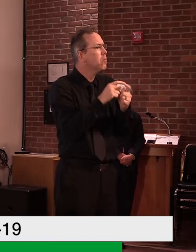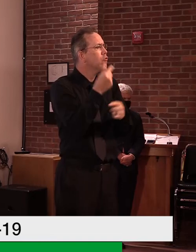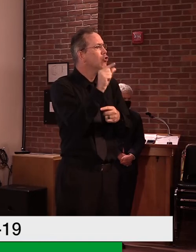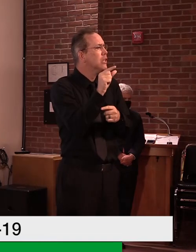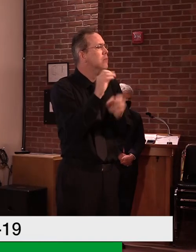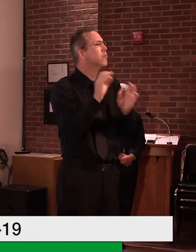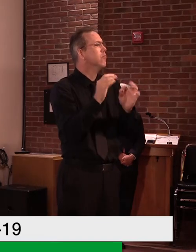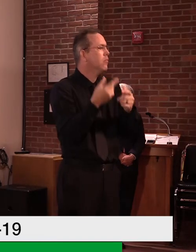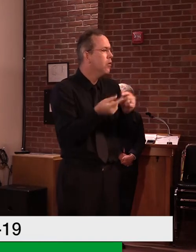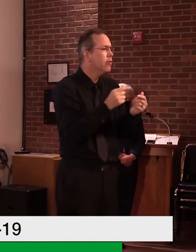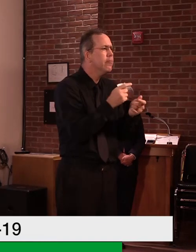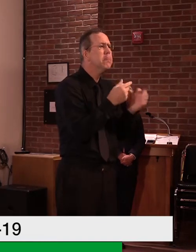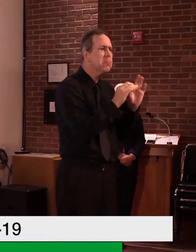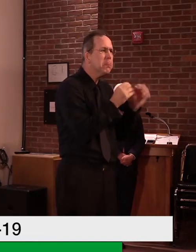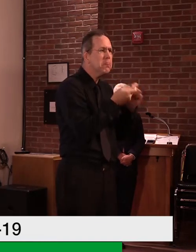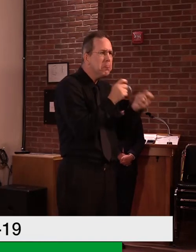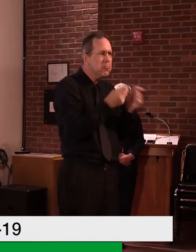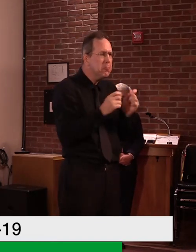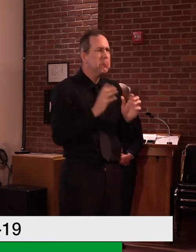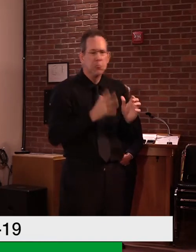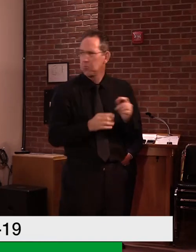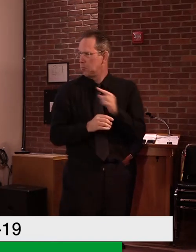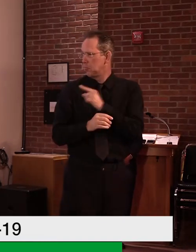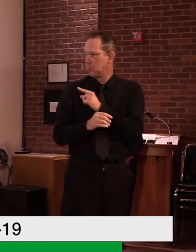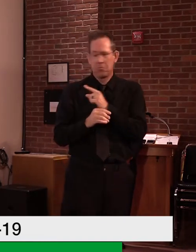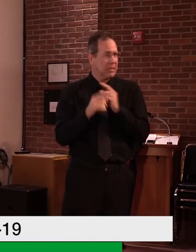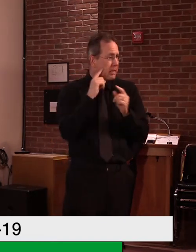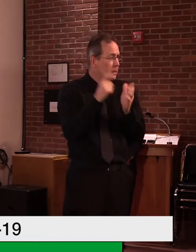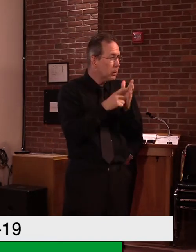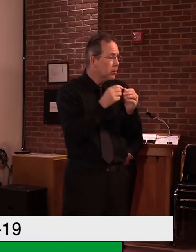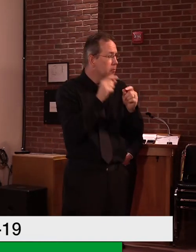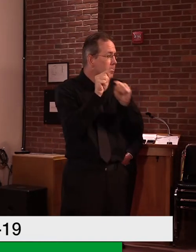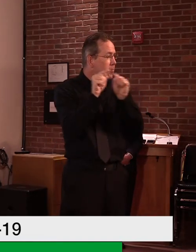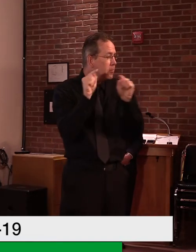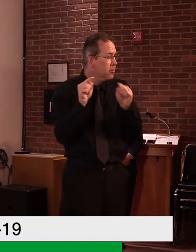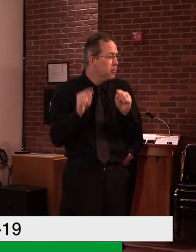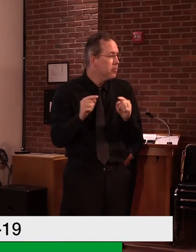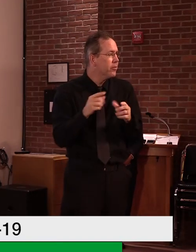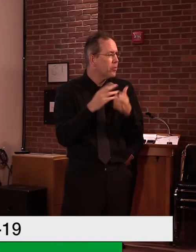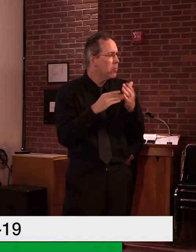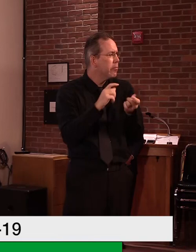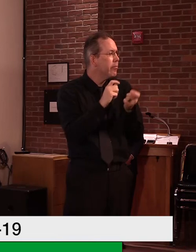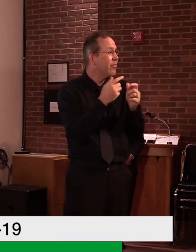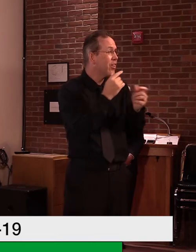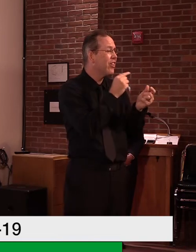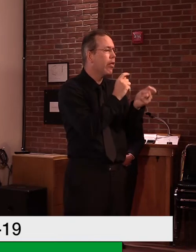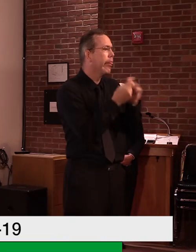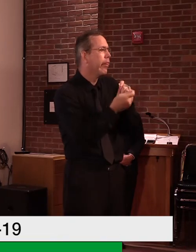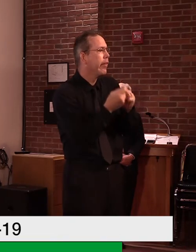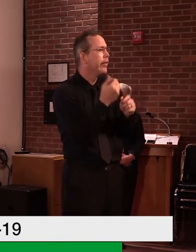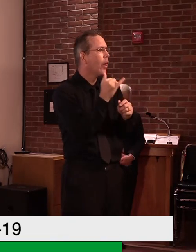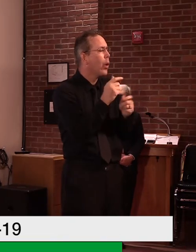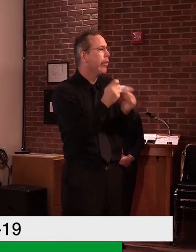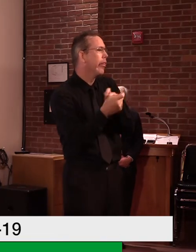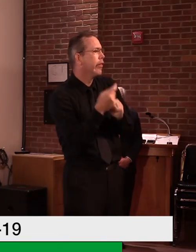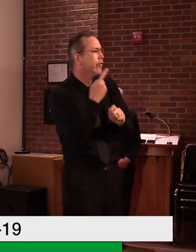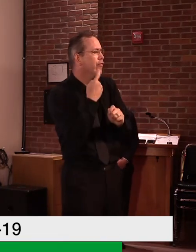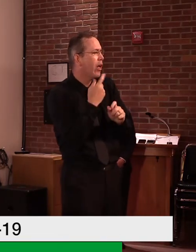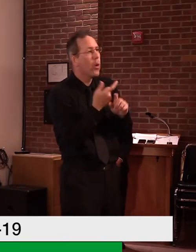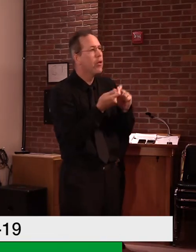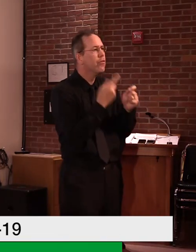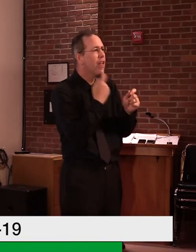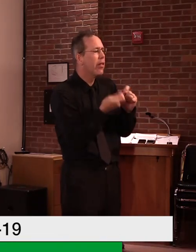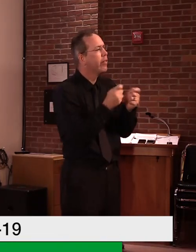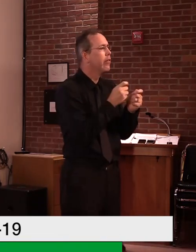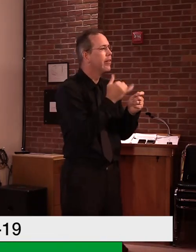where their status has worsened, including many counties in the Northeast. Again, although we saw an increase in the